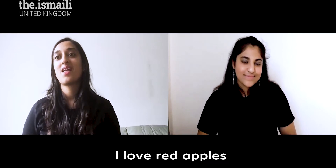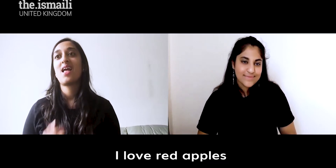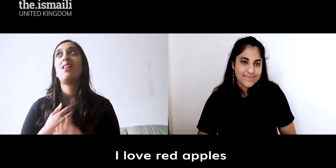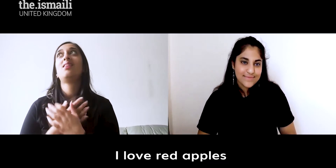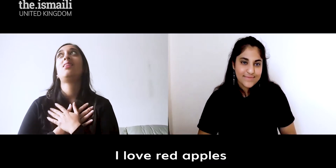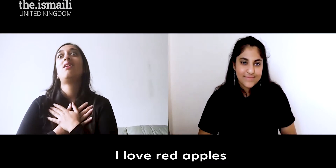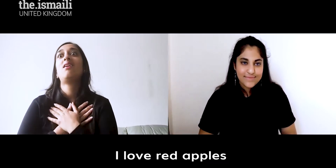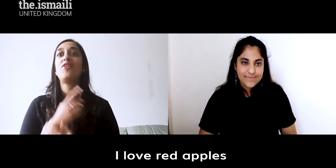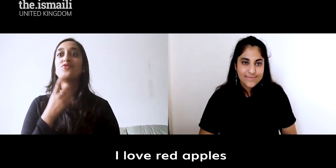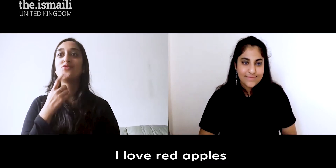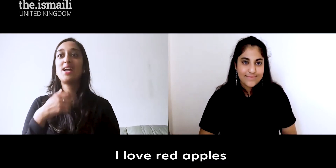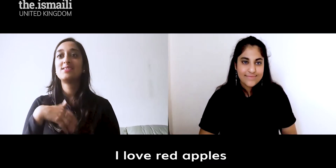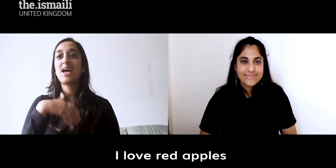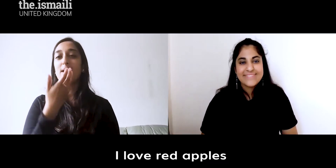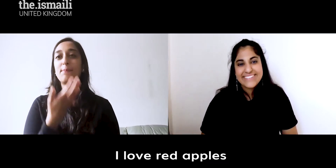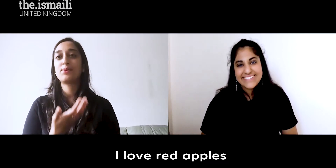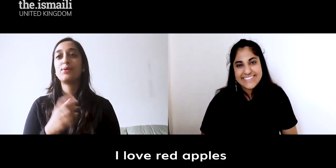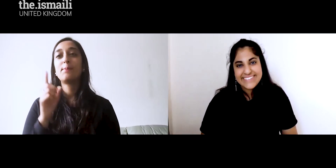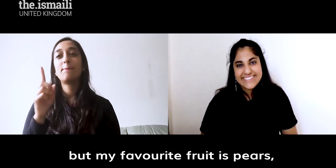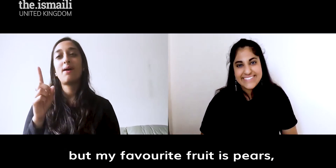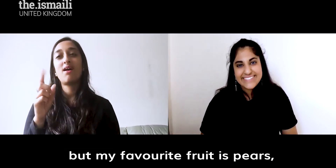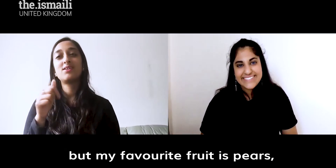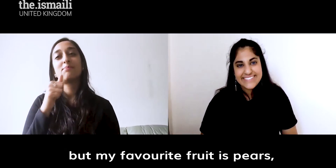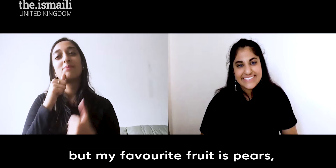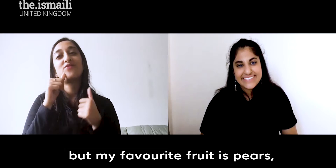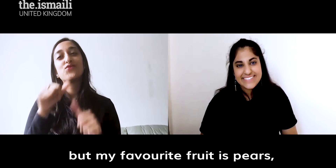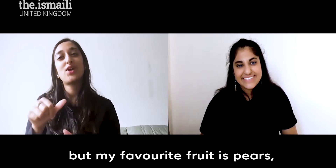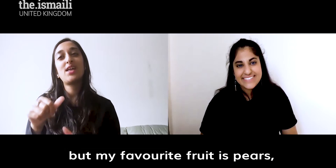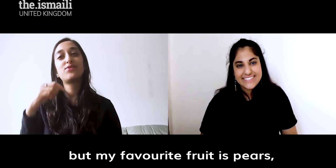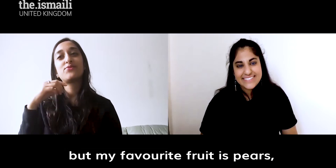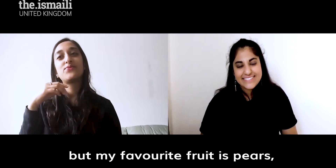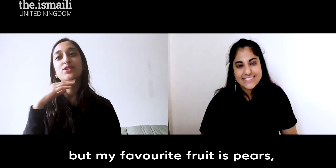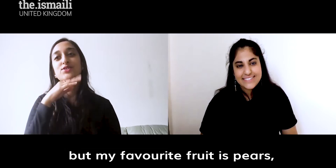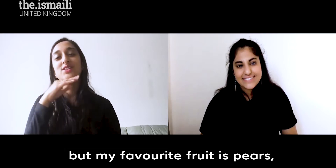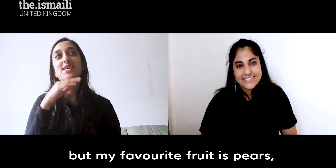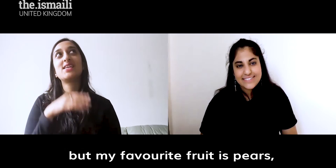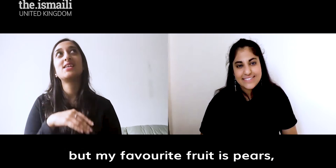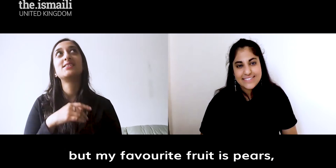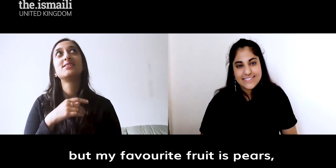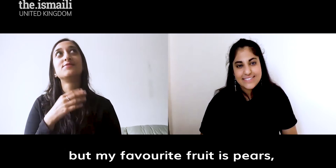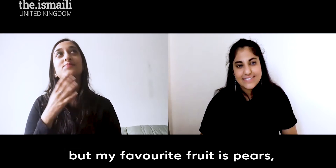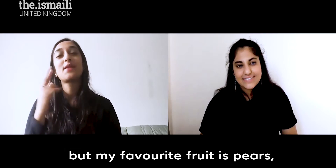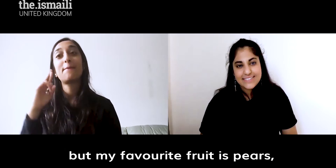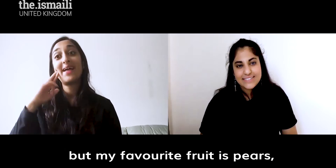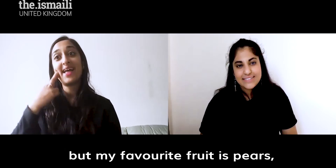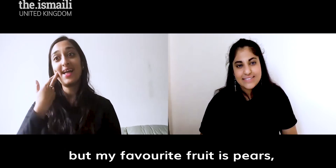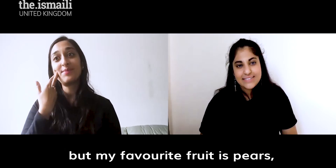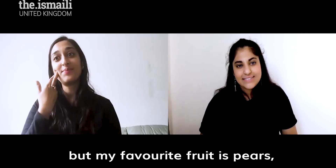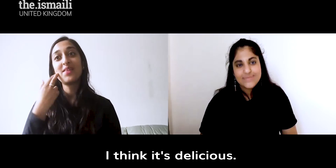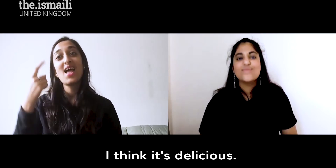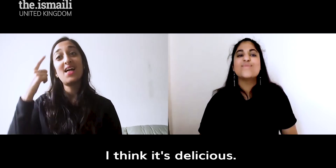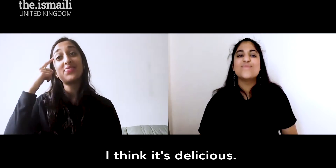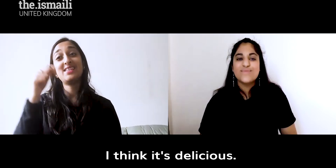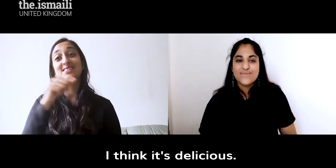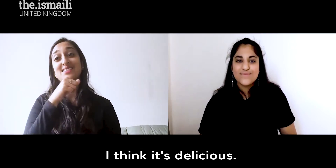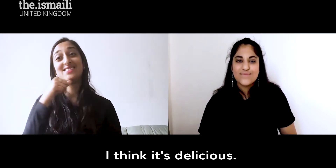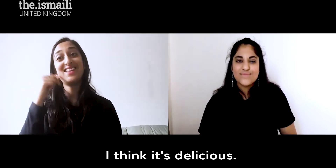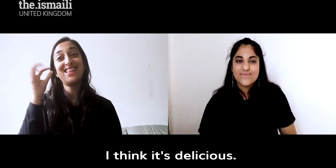I love red apple, but my favourite food is pear. I think you delete